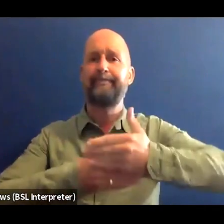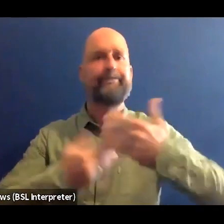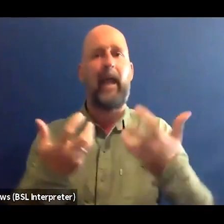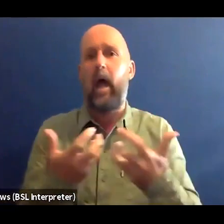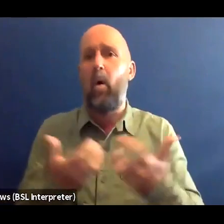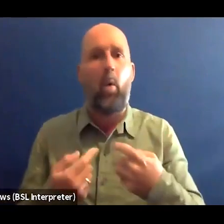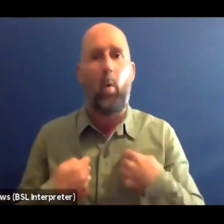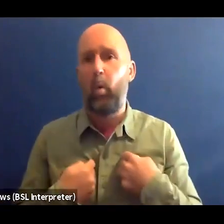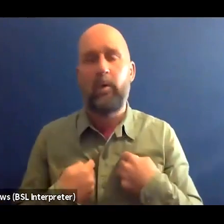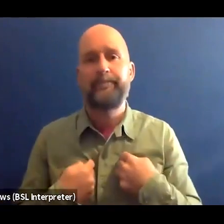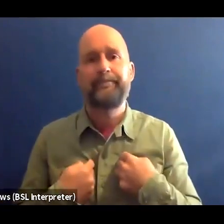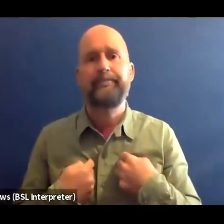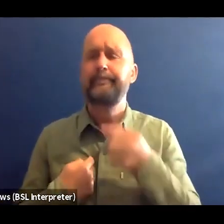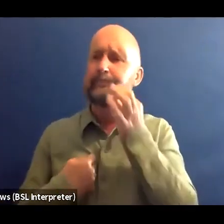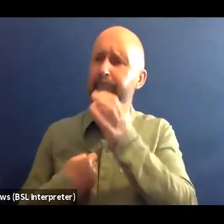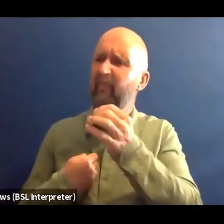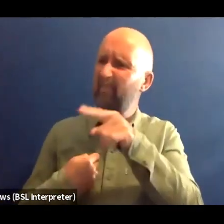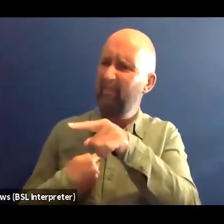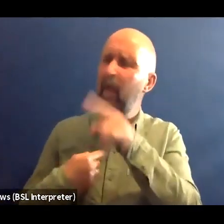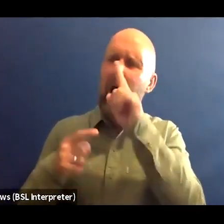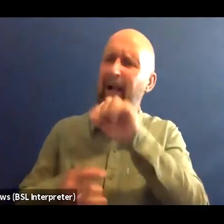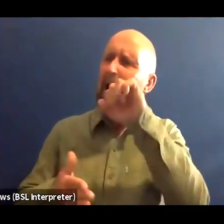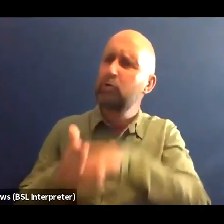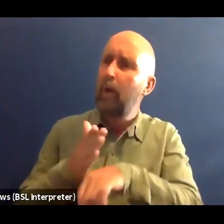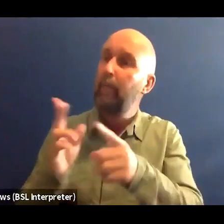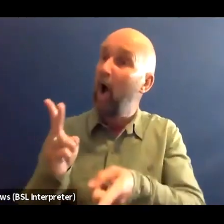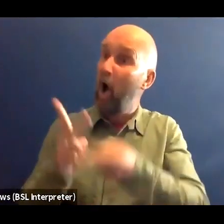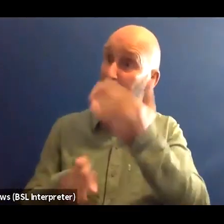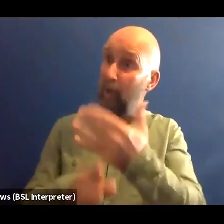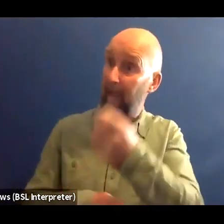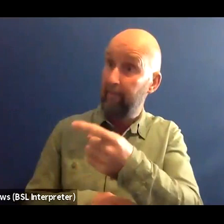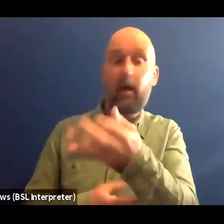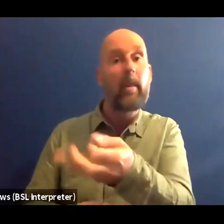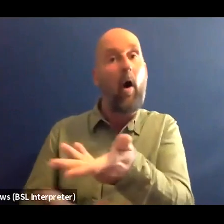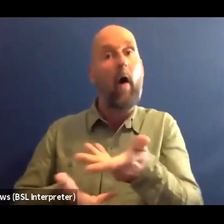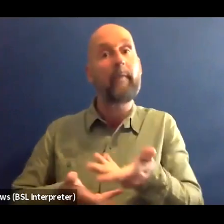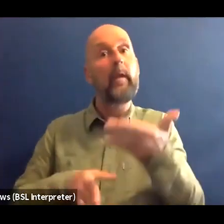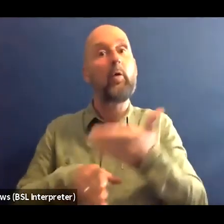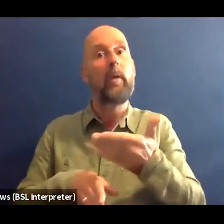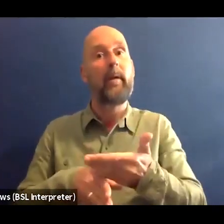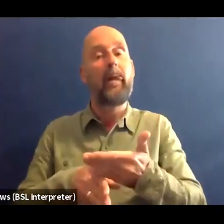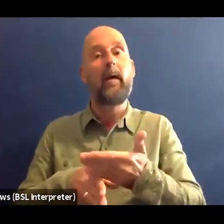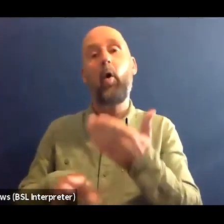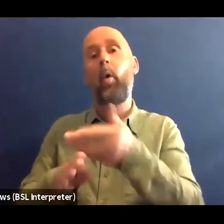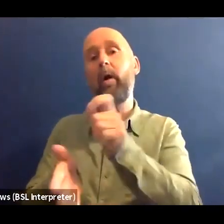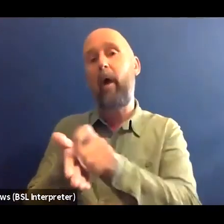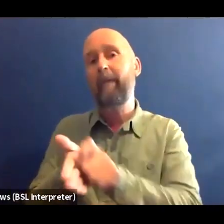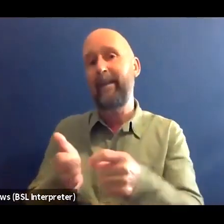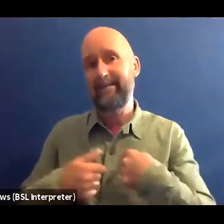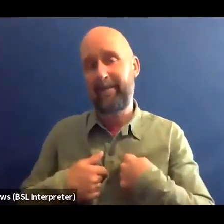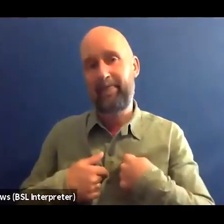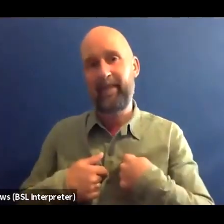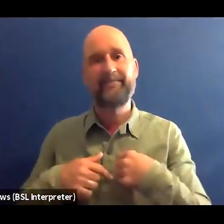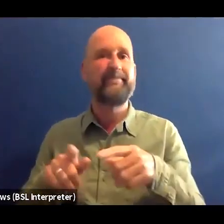So I asked if there was anything else I could do, and they said I could go and work in the office doing kind